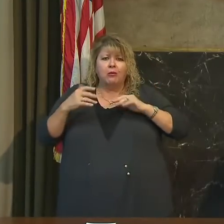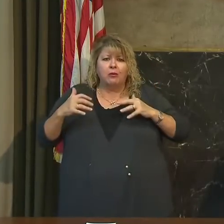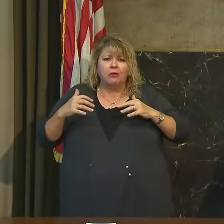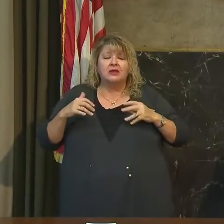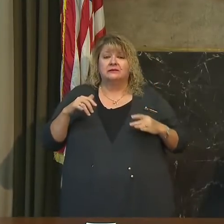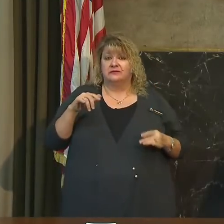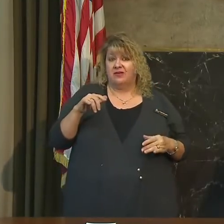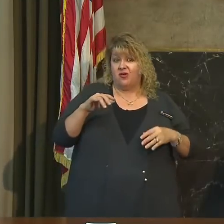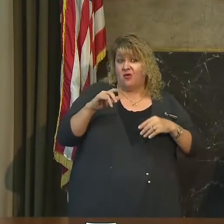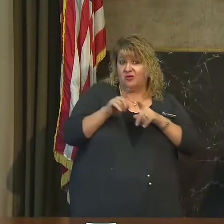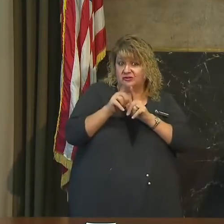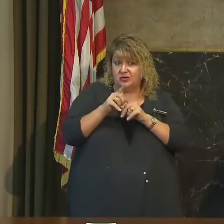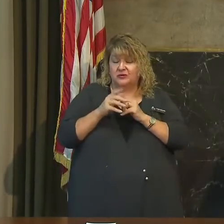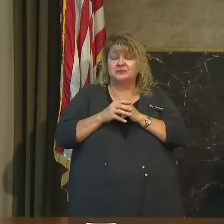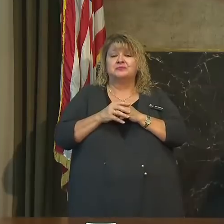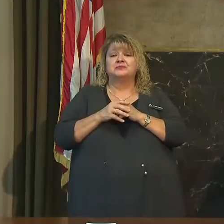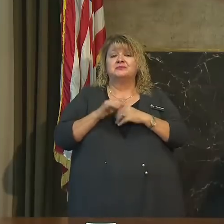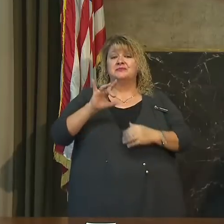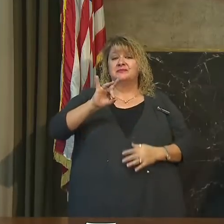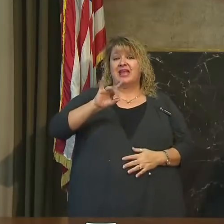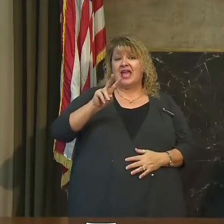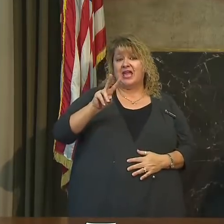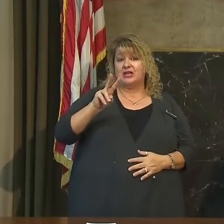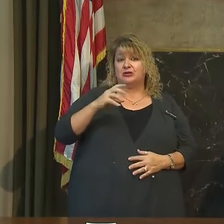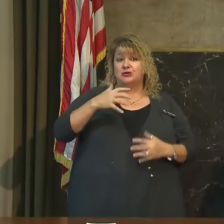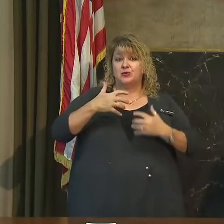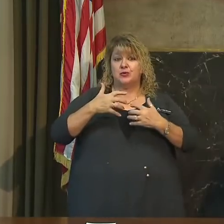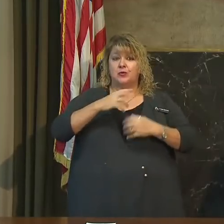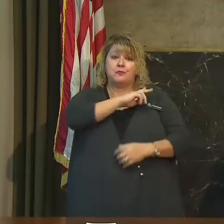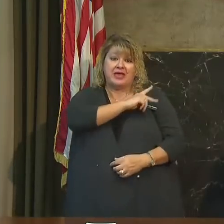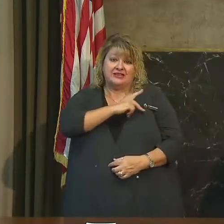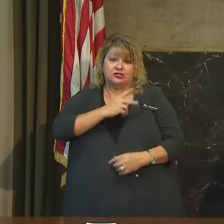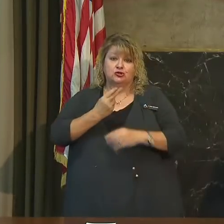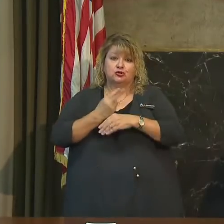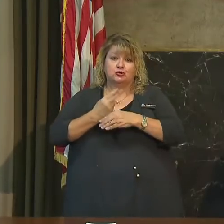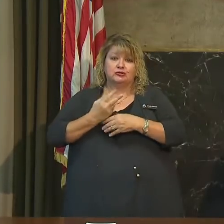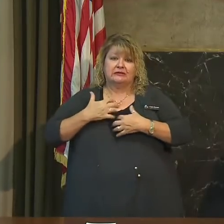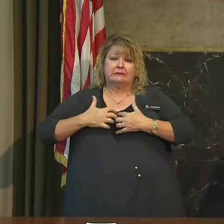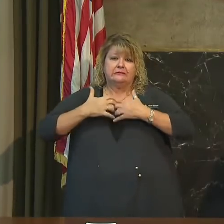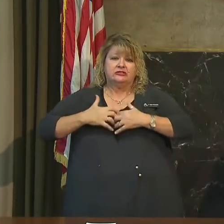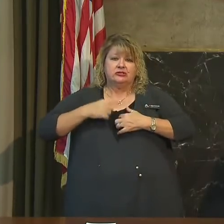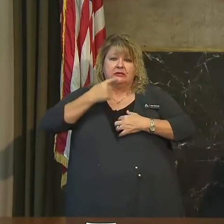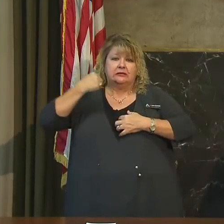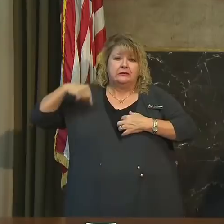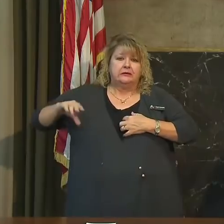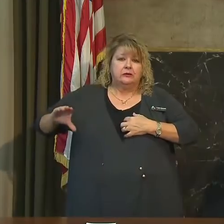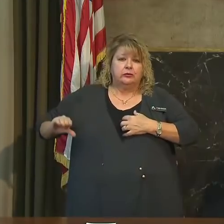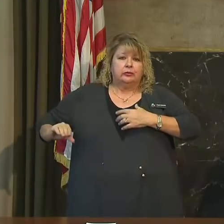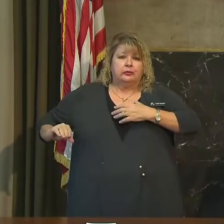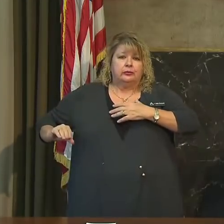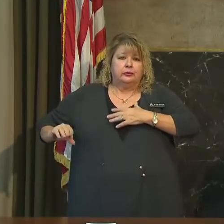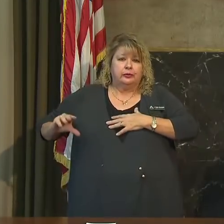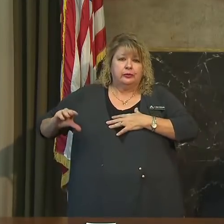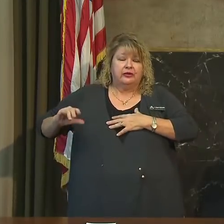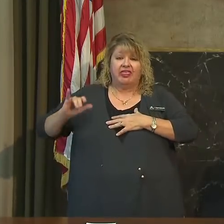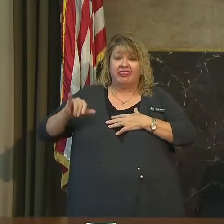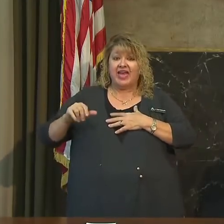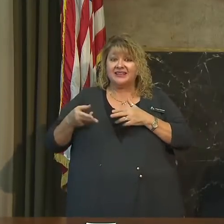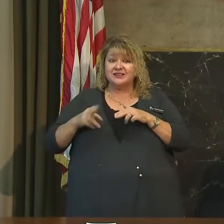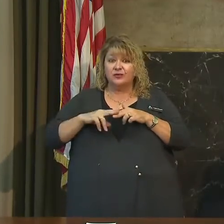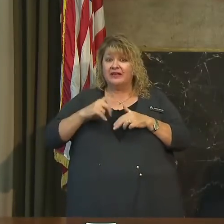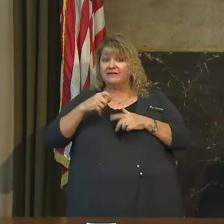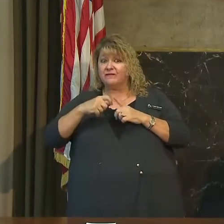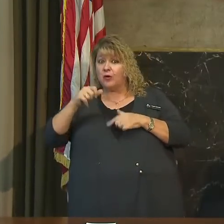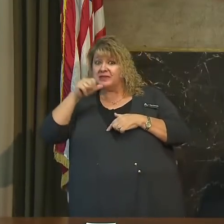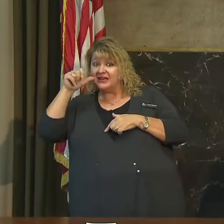In addition, we have 82 patients on mechanical ventilators. That is up 17 just from